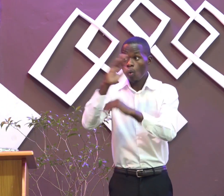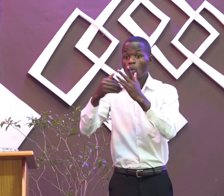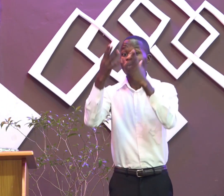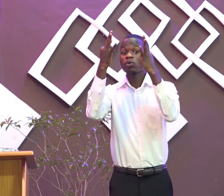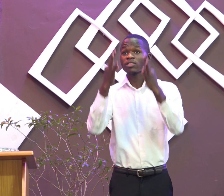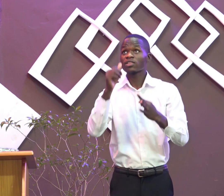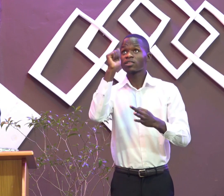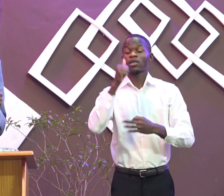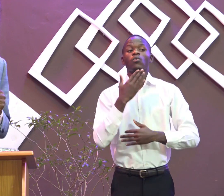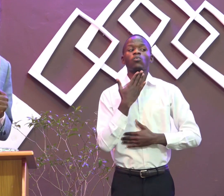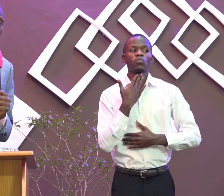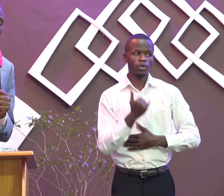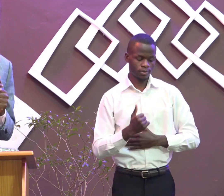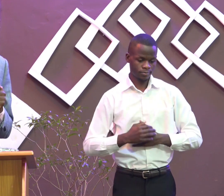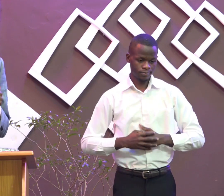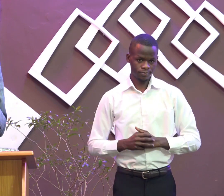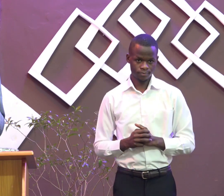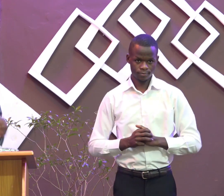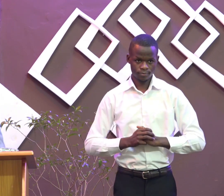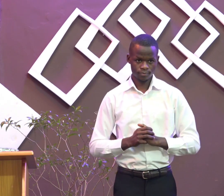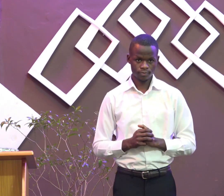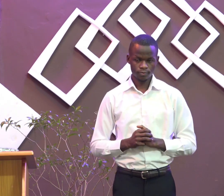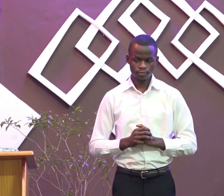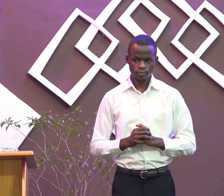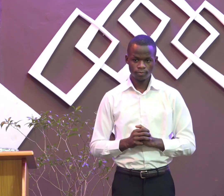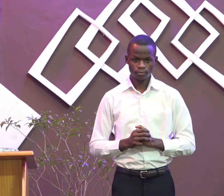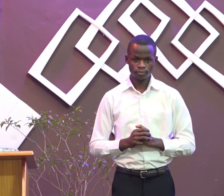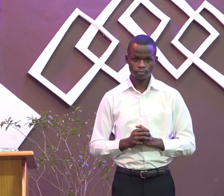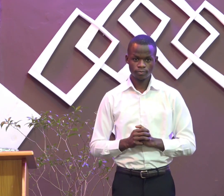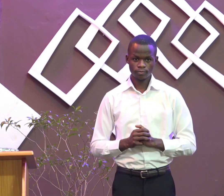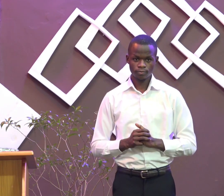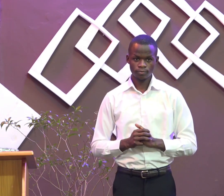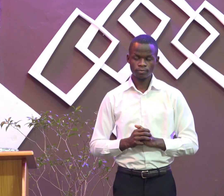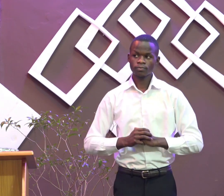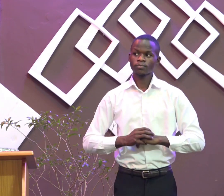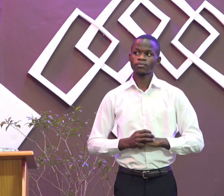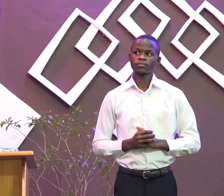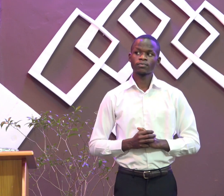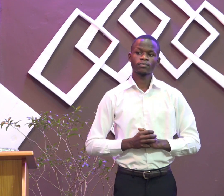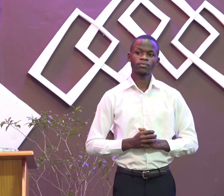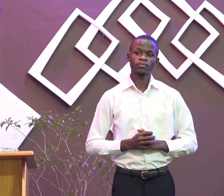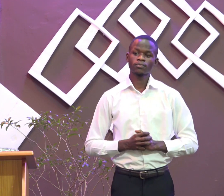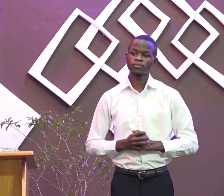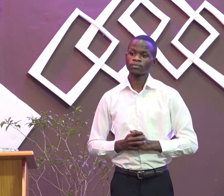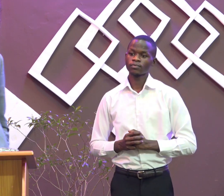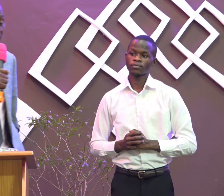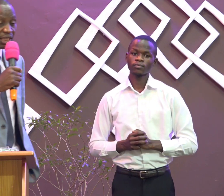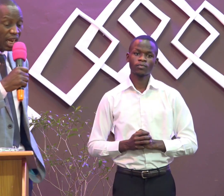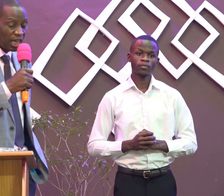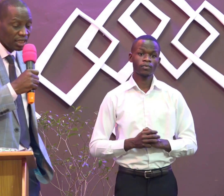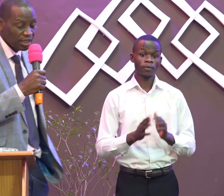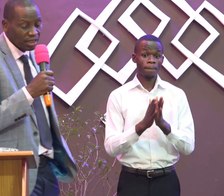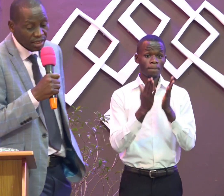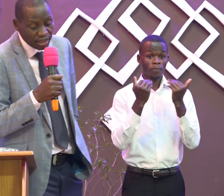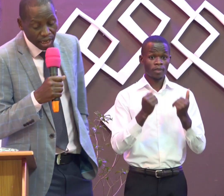be hasty to go from his presence. Do not take your stand in an evil cause, for he does whatever he pleases.